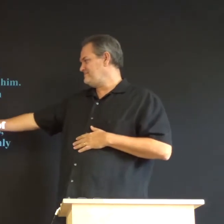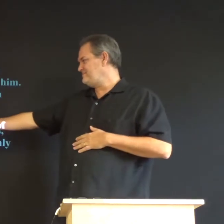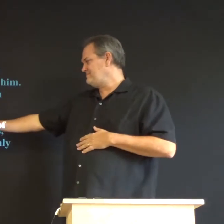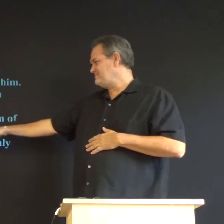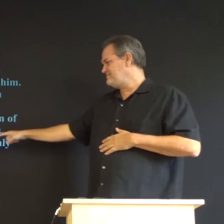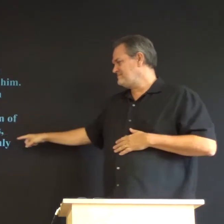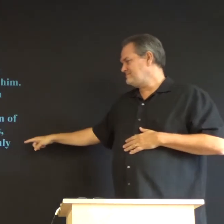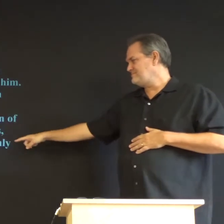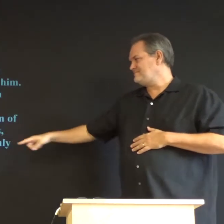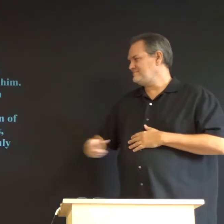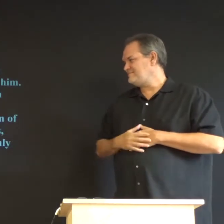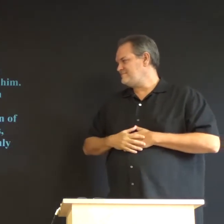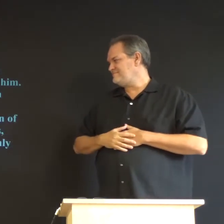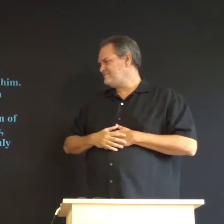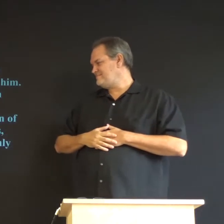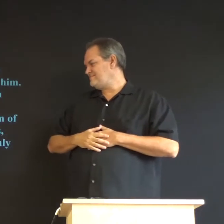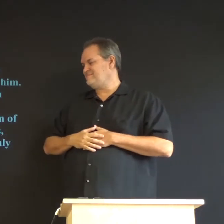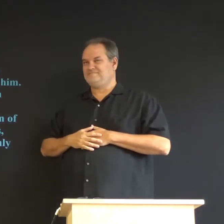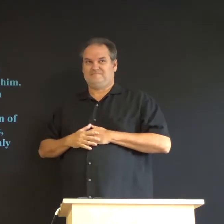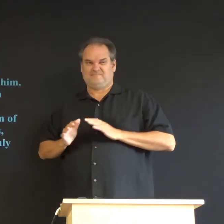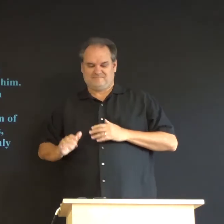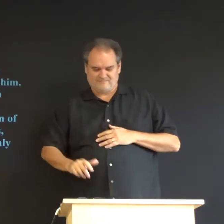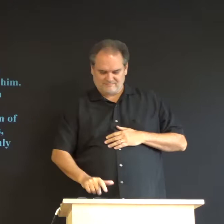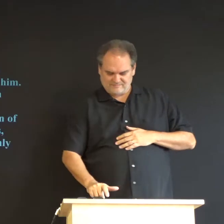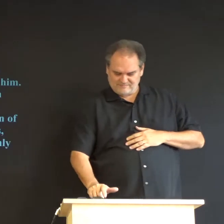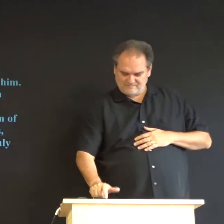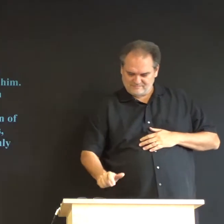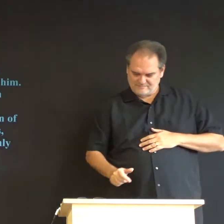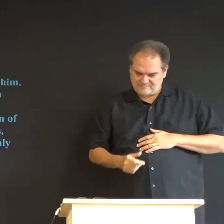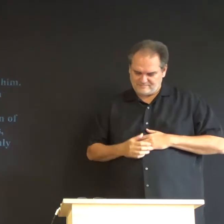So they wanted to say that a demon cast out demons. Even she was sort of like,